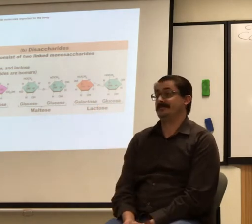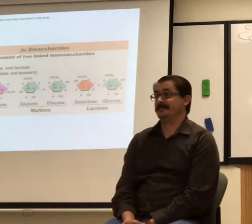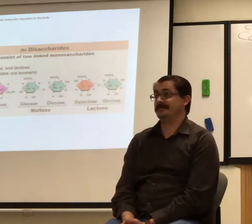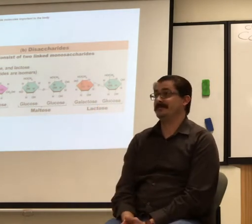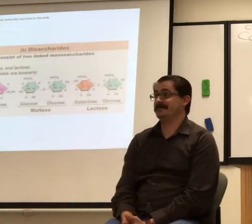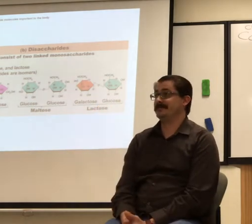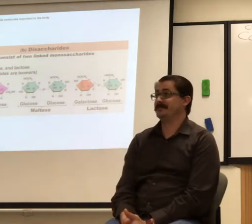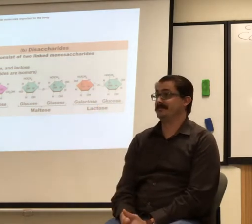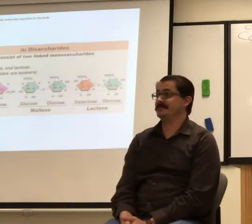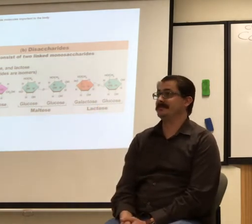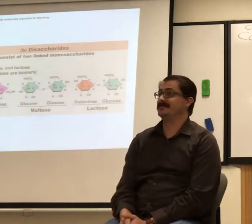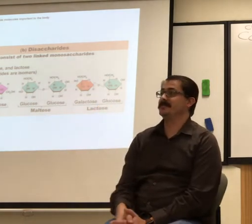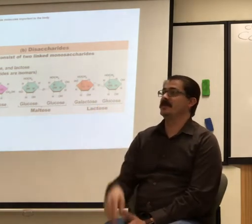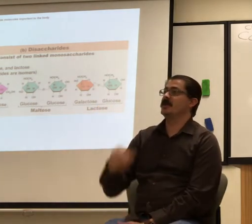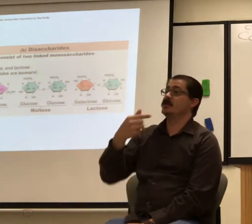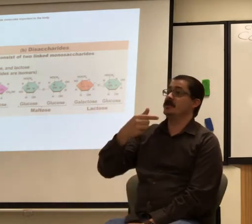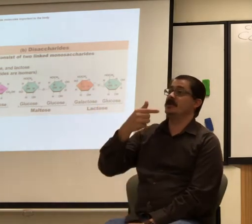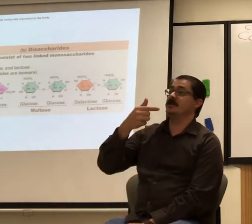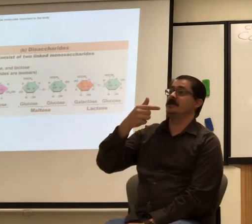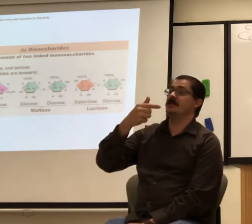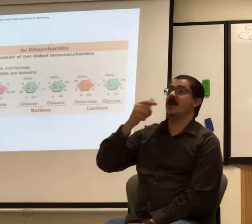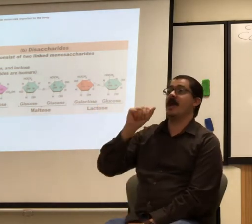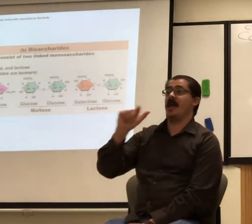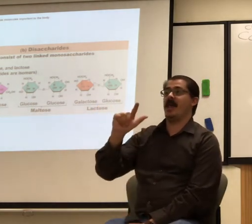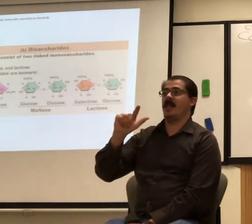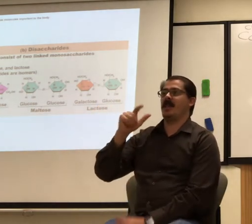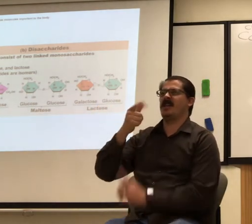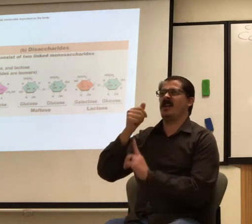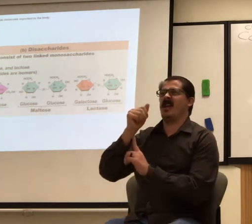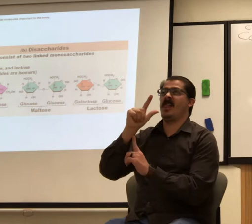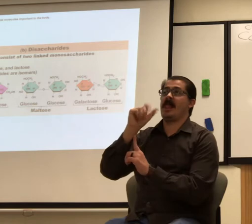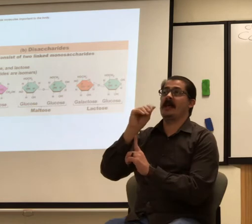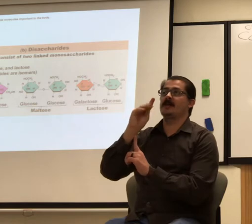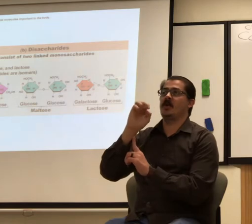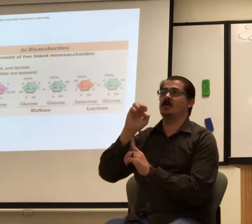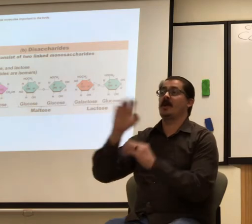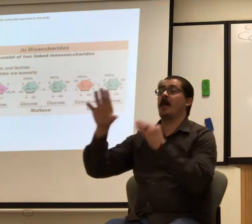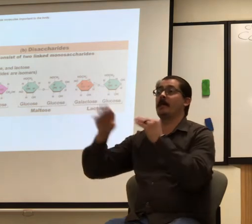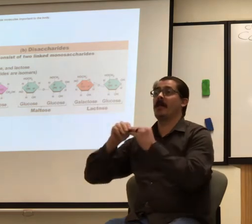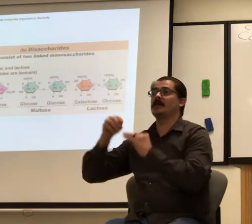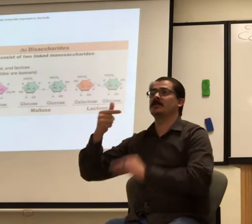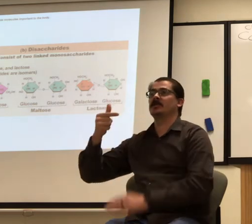So I'll put GAL, galactose, plus a